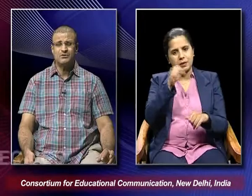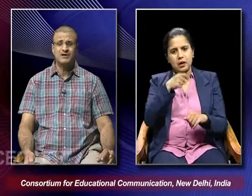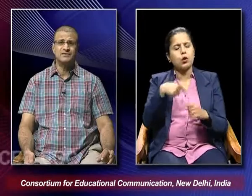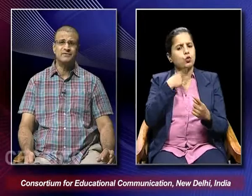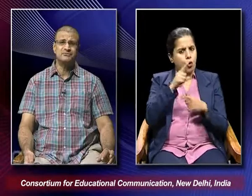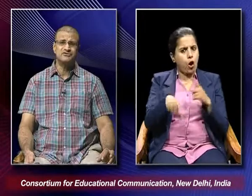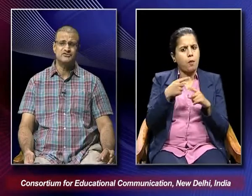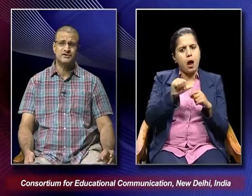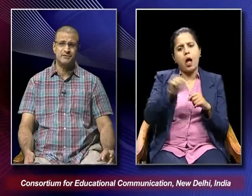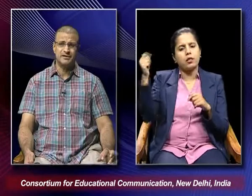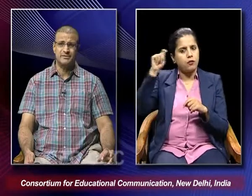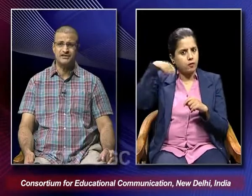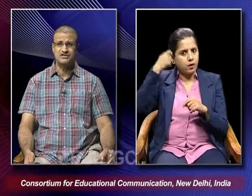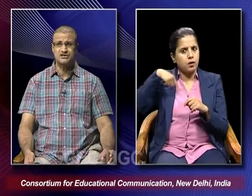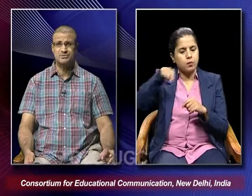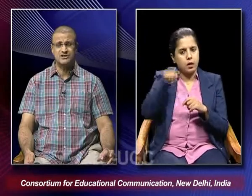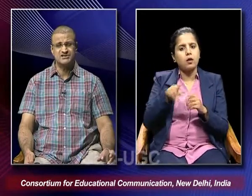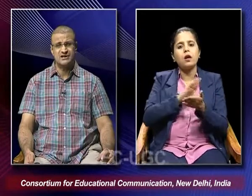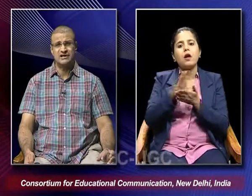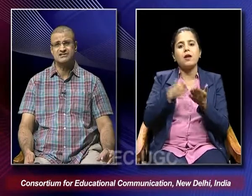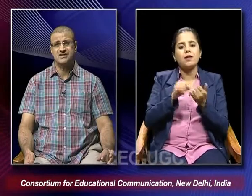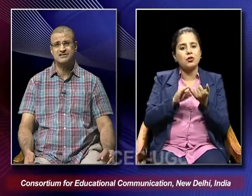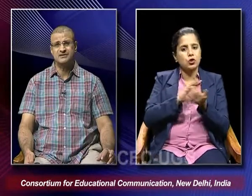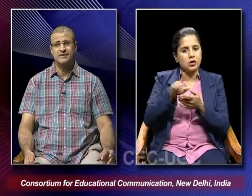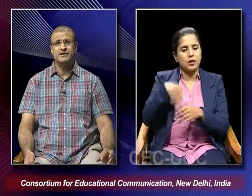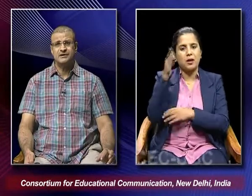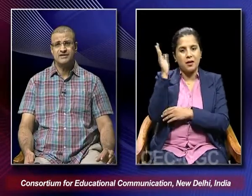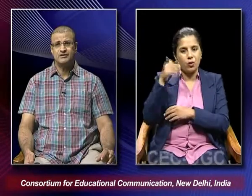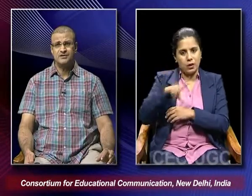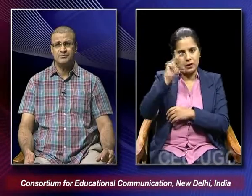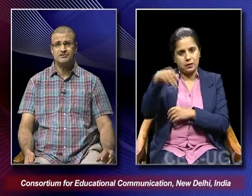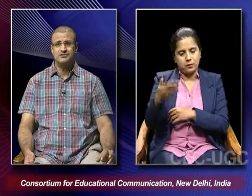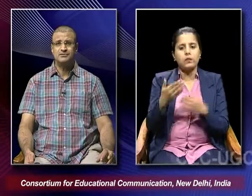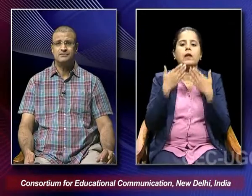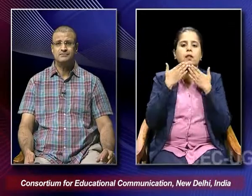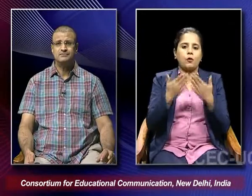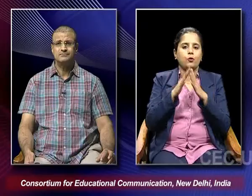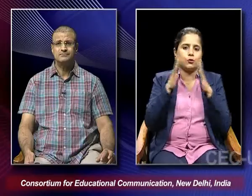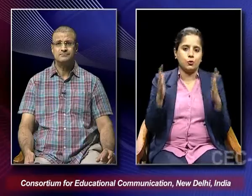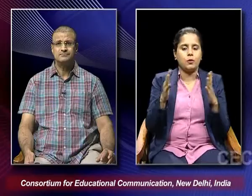about the other films which were made by Hrishikesh Mukherjee in our next lecture. Thank you very much.